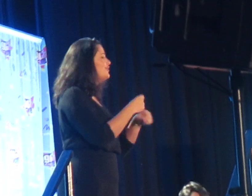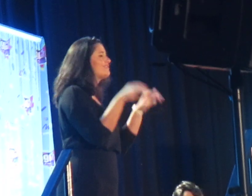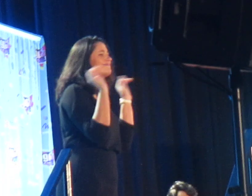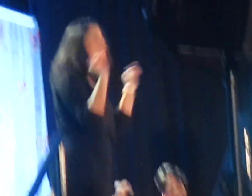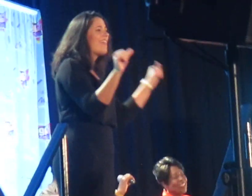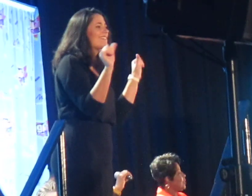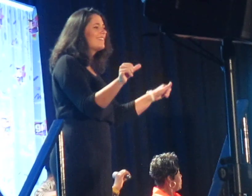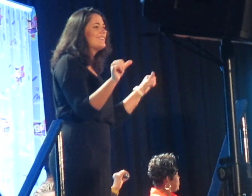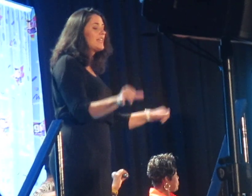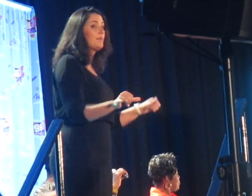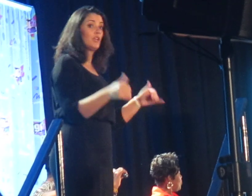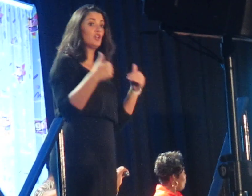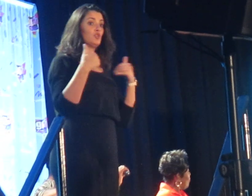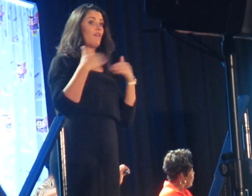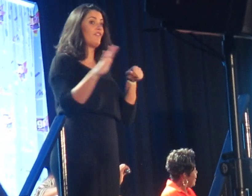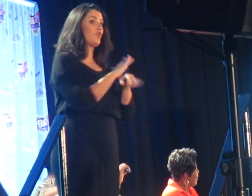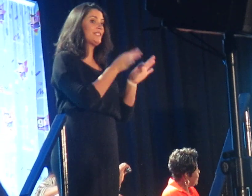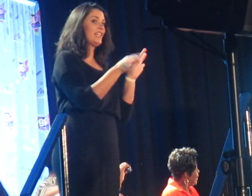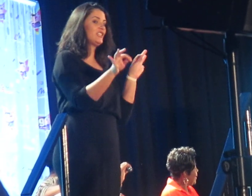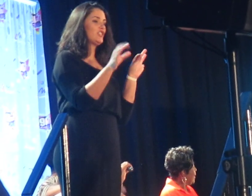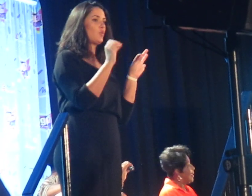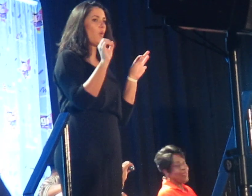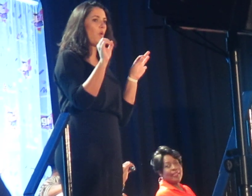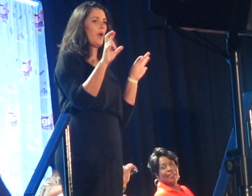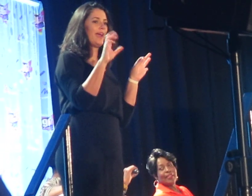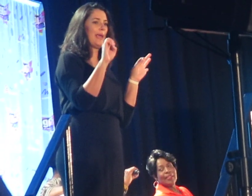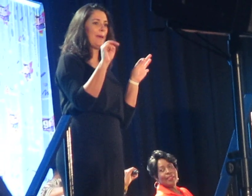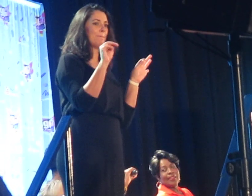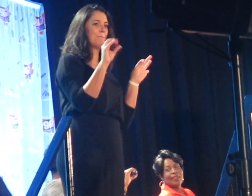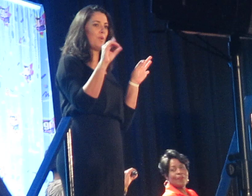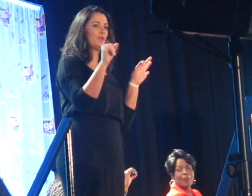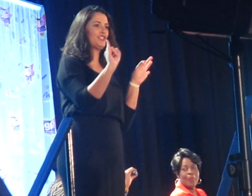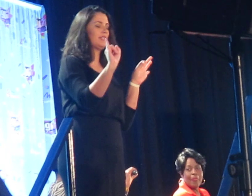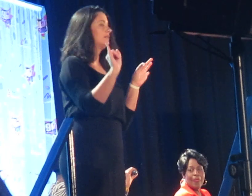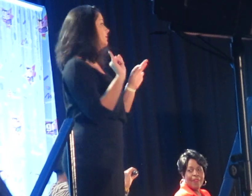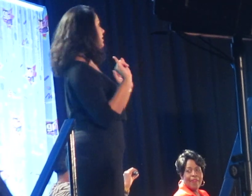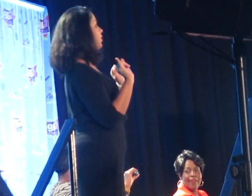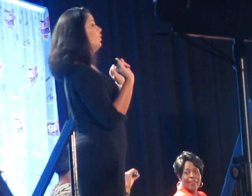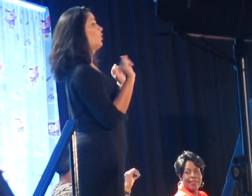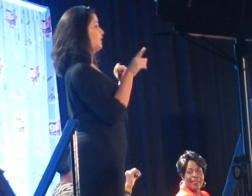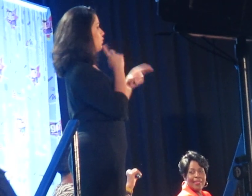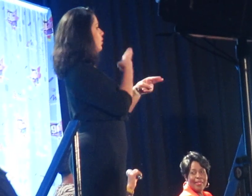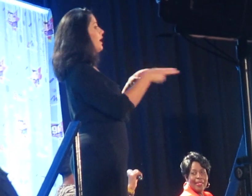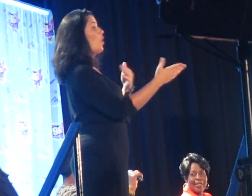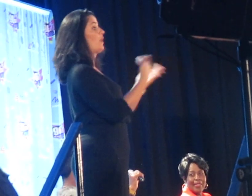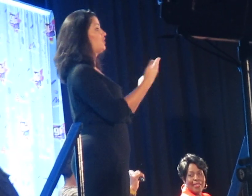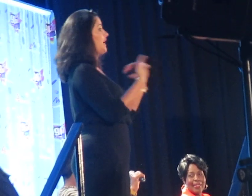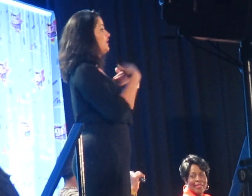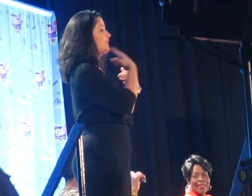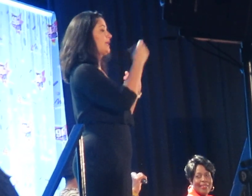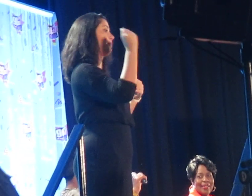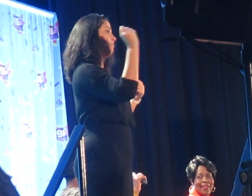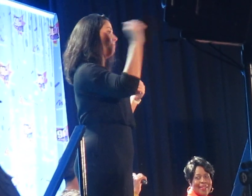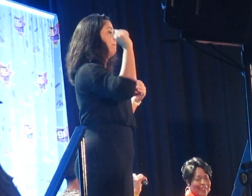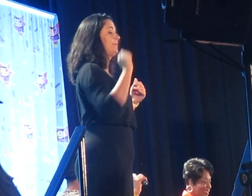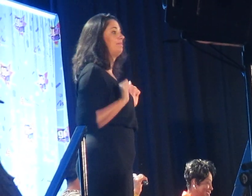Are there emojis or full sentences? Oh no, she only it's real quick. Whatever she gotta say, she hit